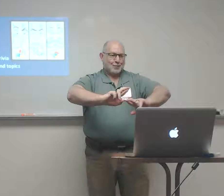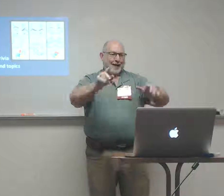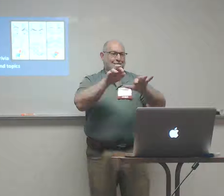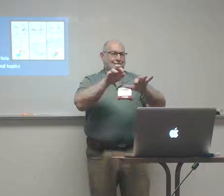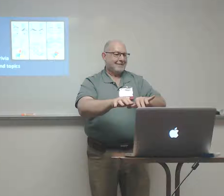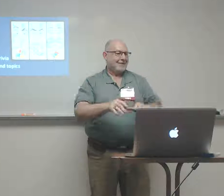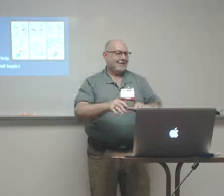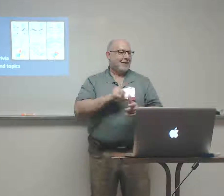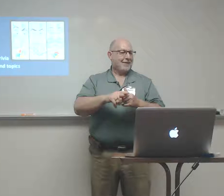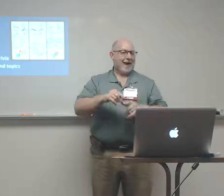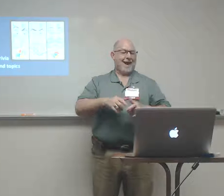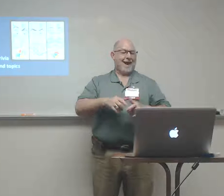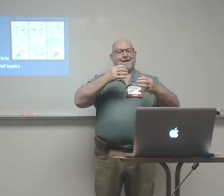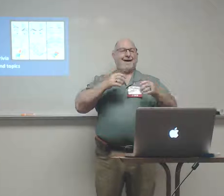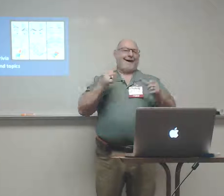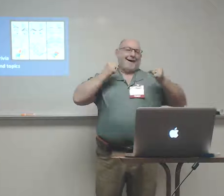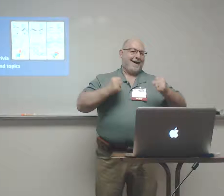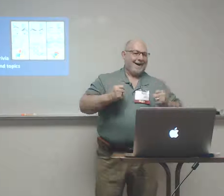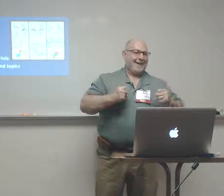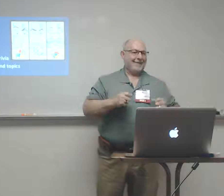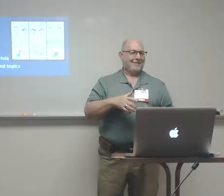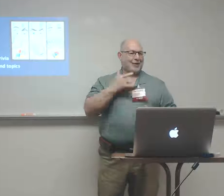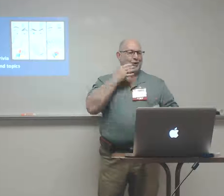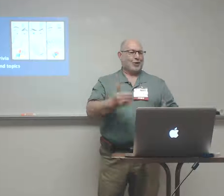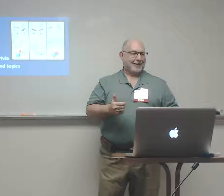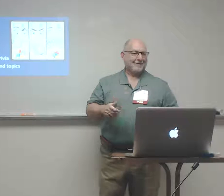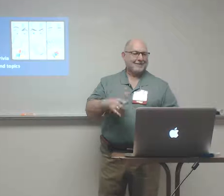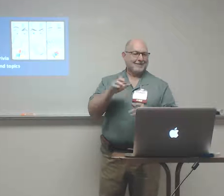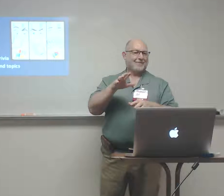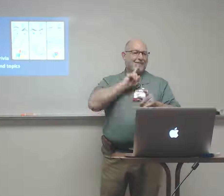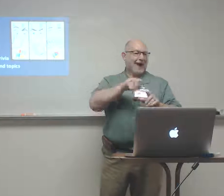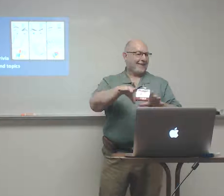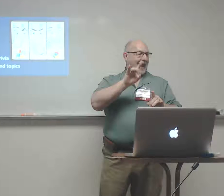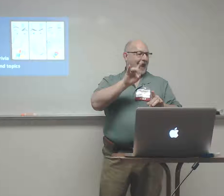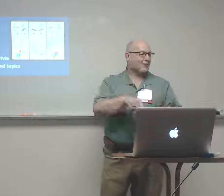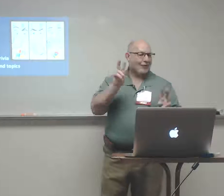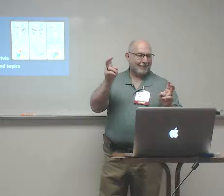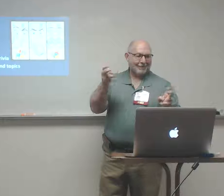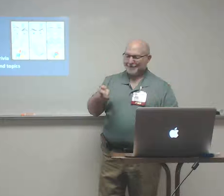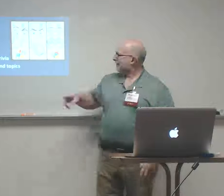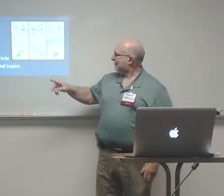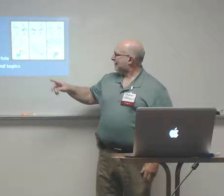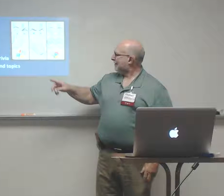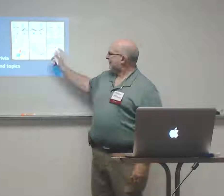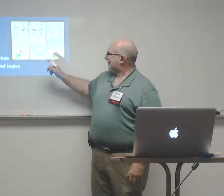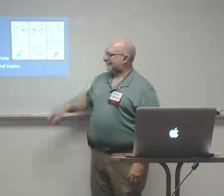Running home. Yeah. Feel good. Find the answer.